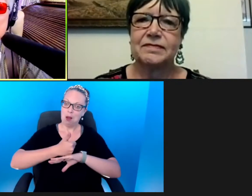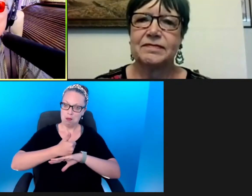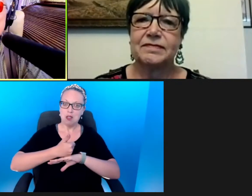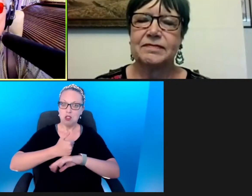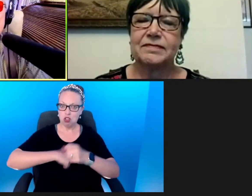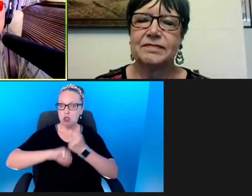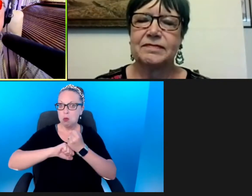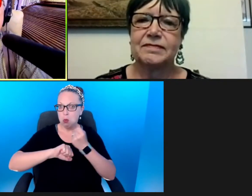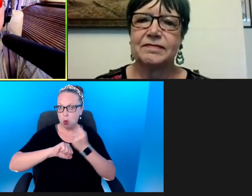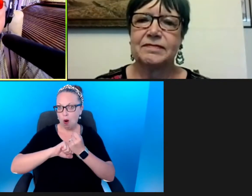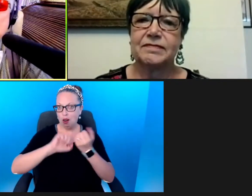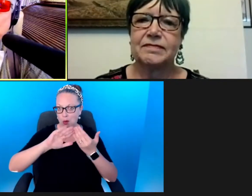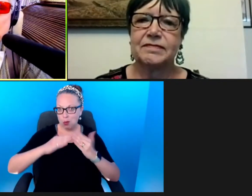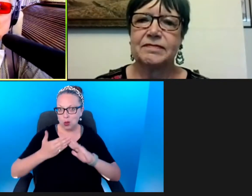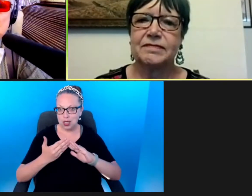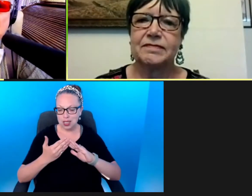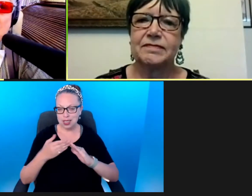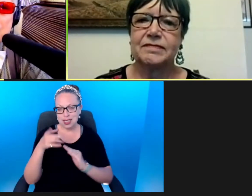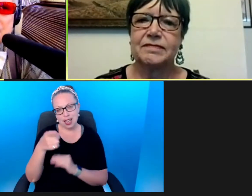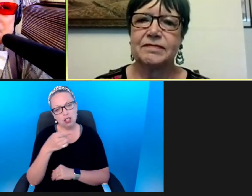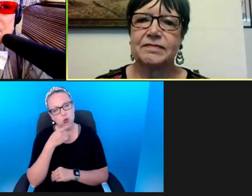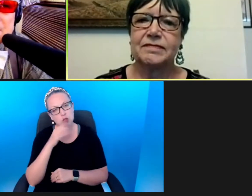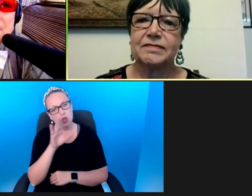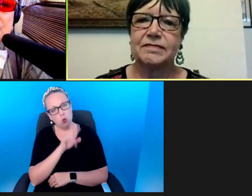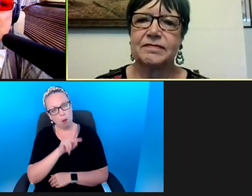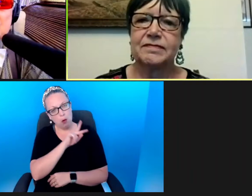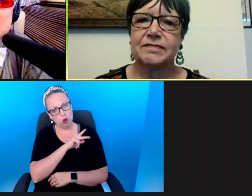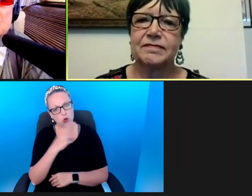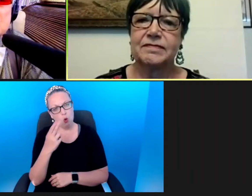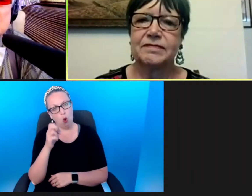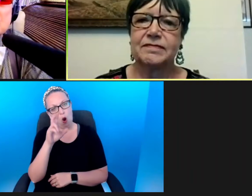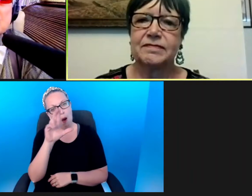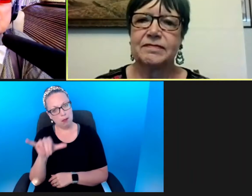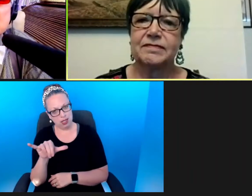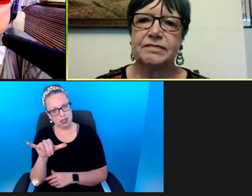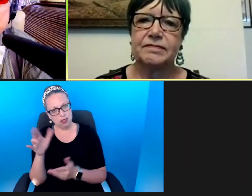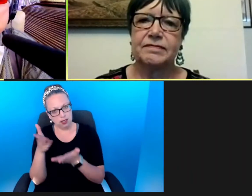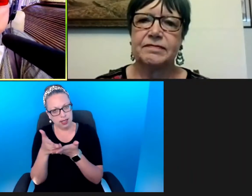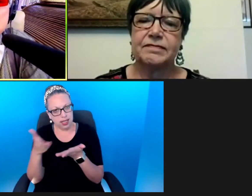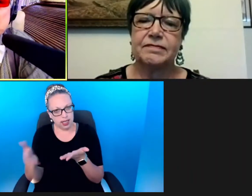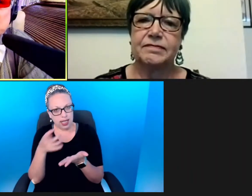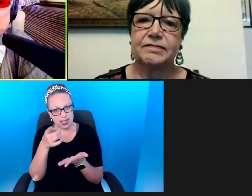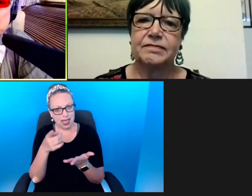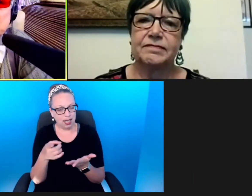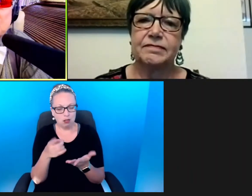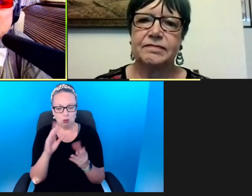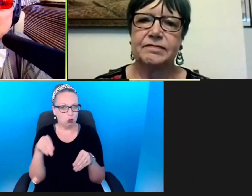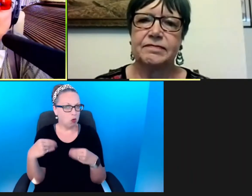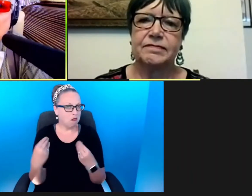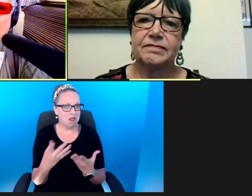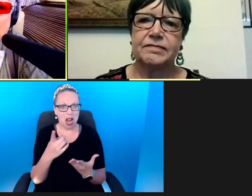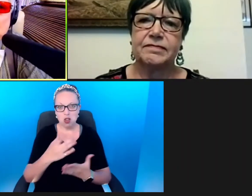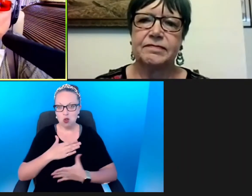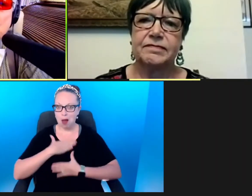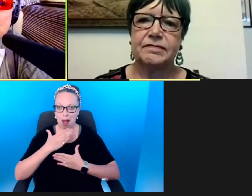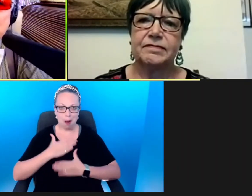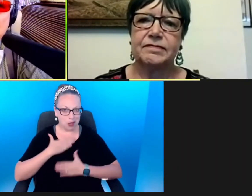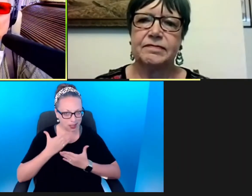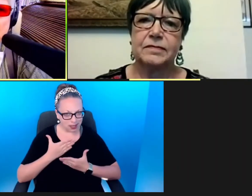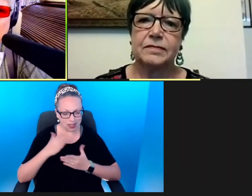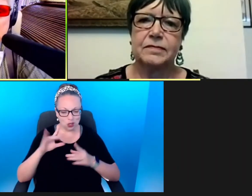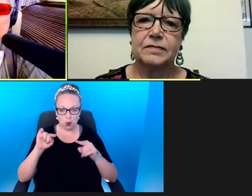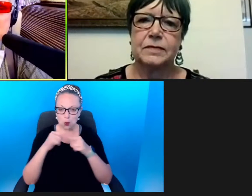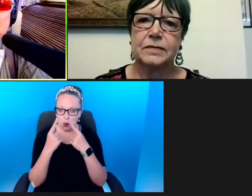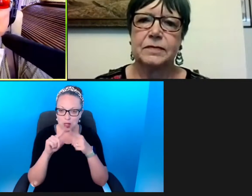you said, your personal hobbies, the things that give you such joy, your